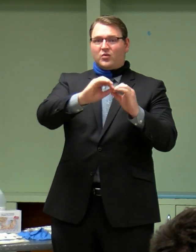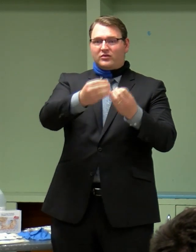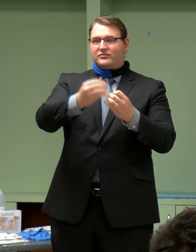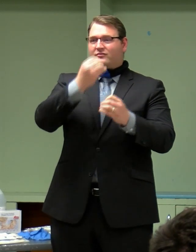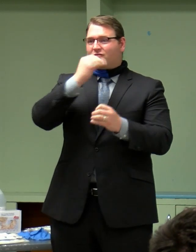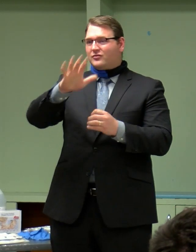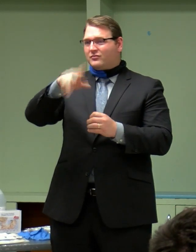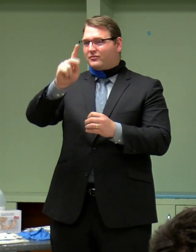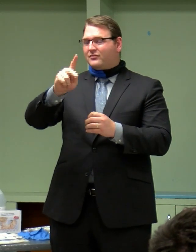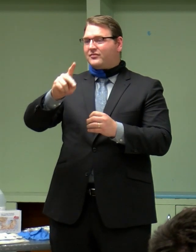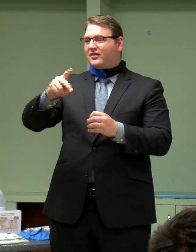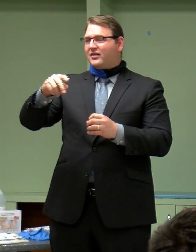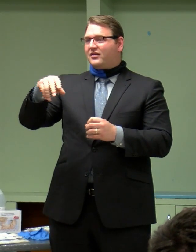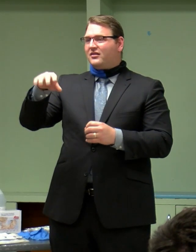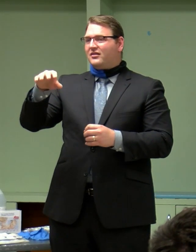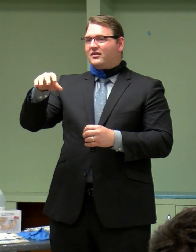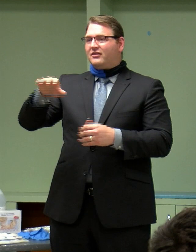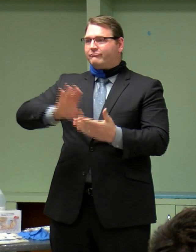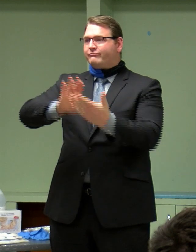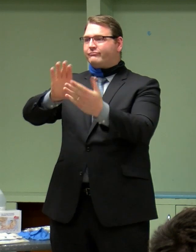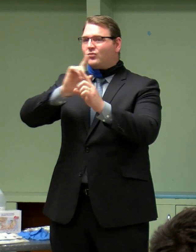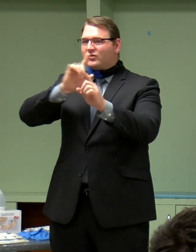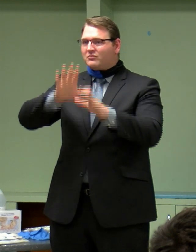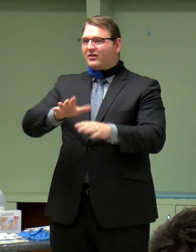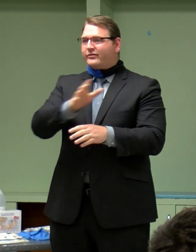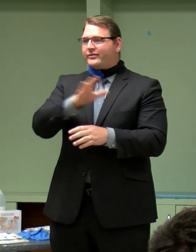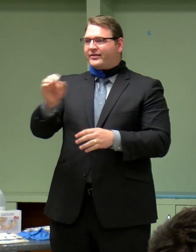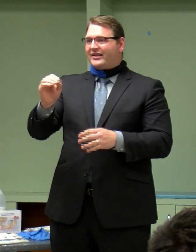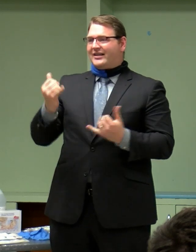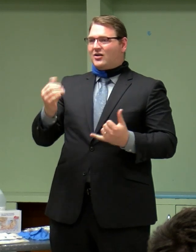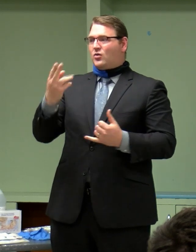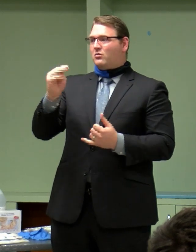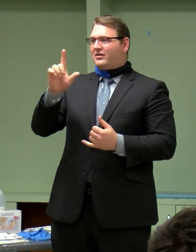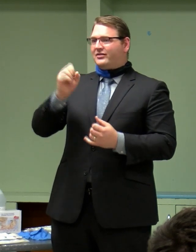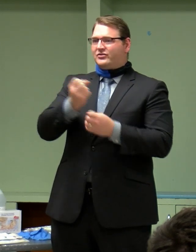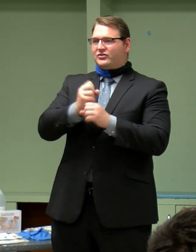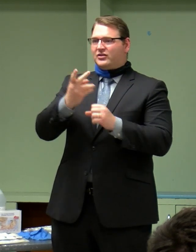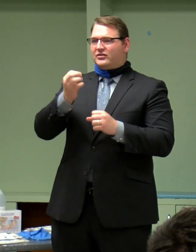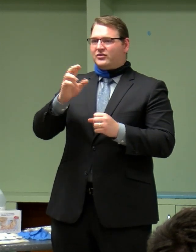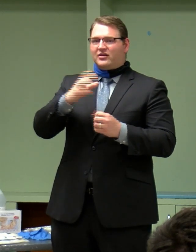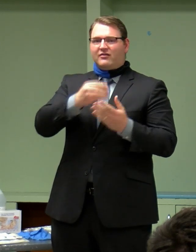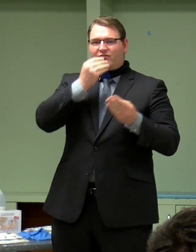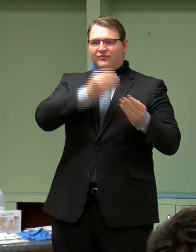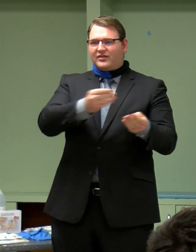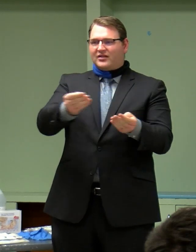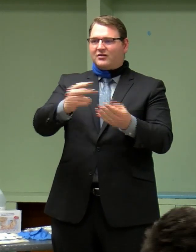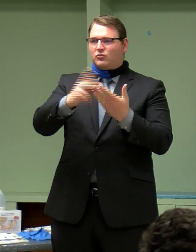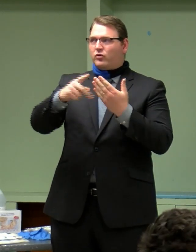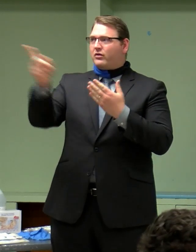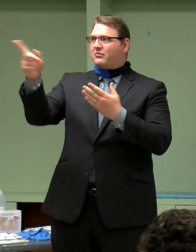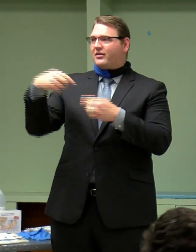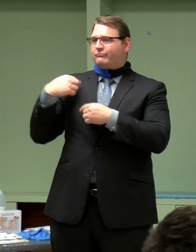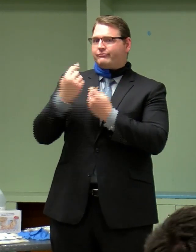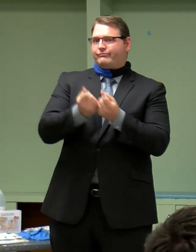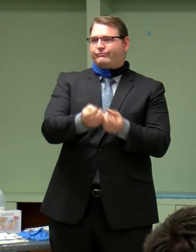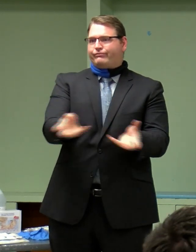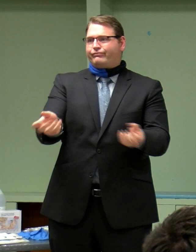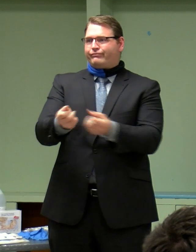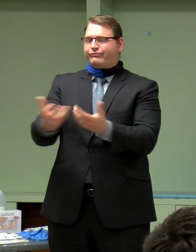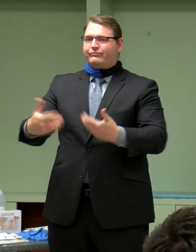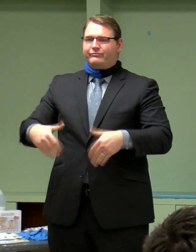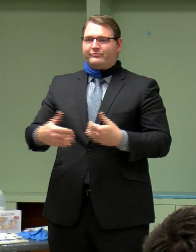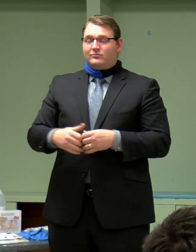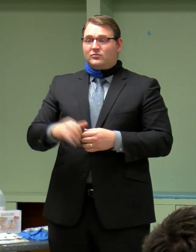food banks, frontline responders, and now homeless shelters and feeding programs. Also, Coca-Cola Southwest